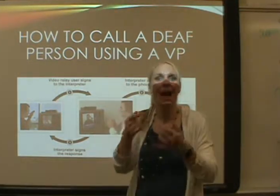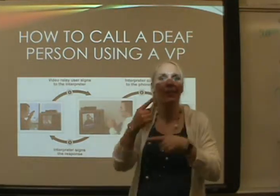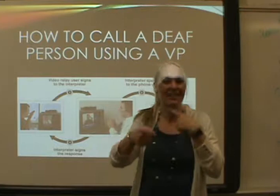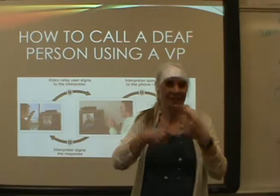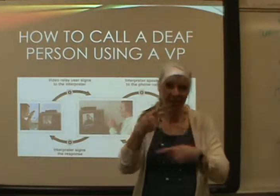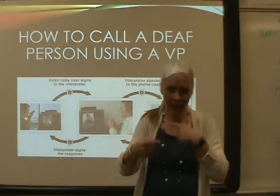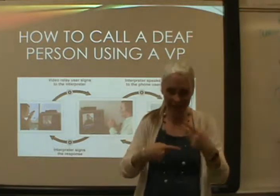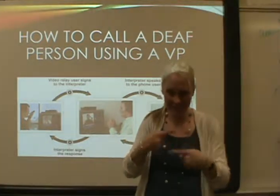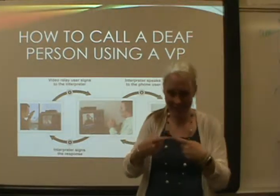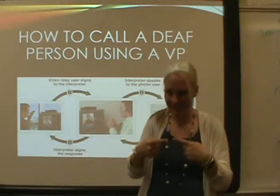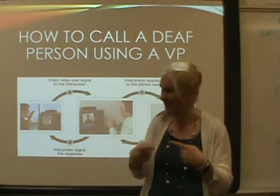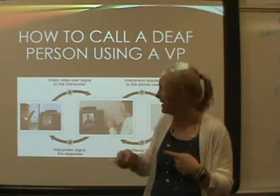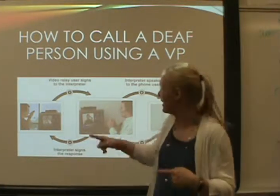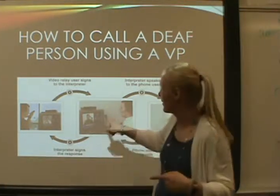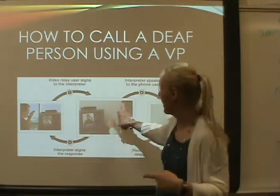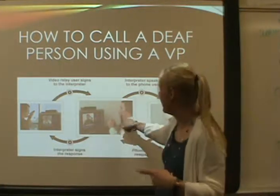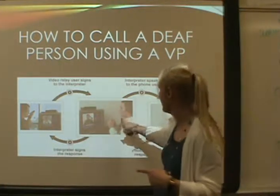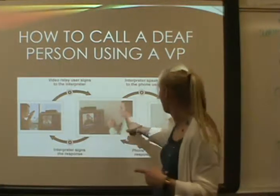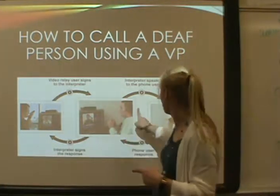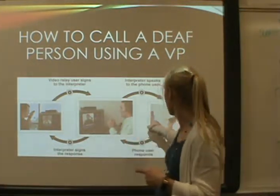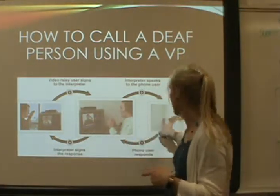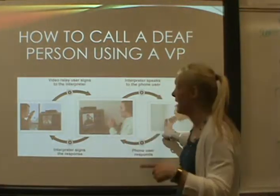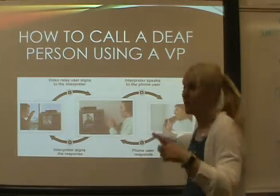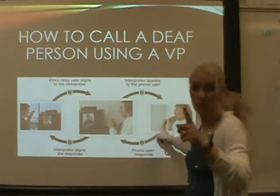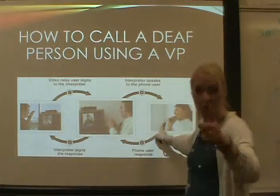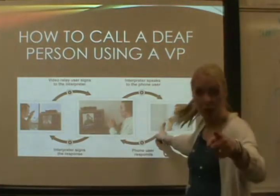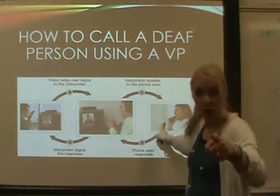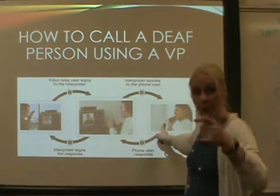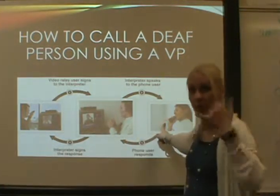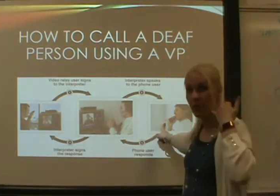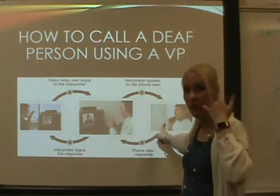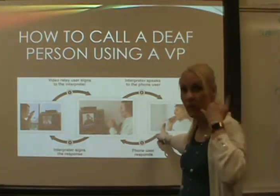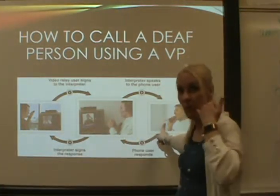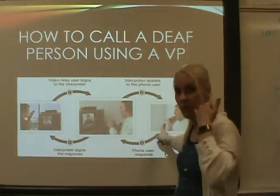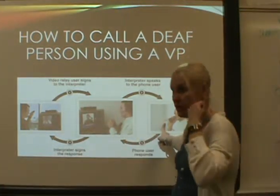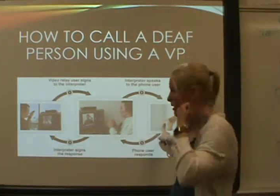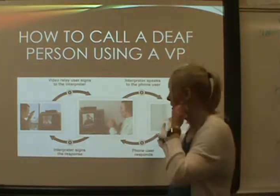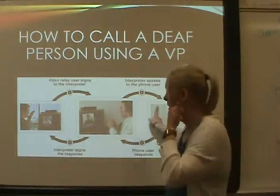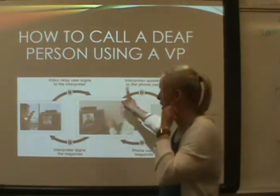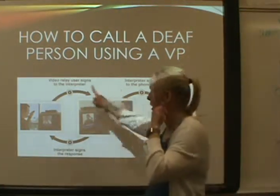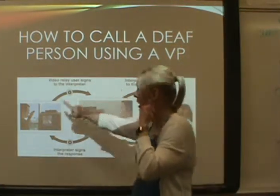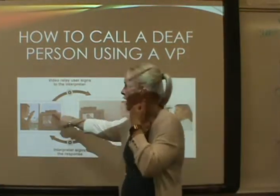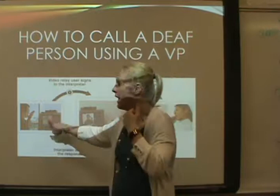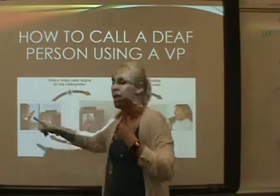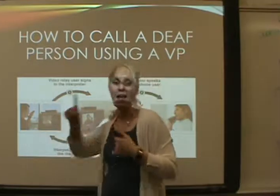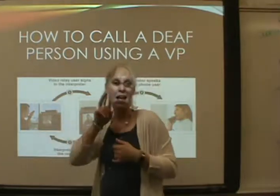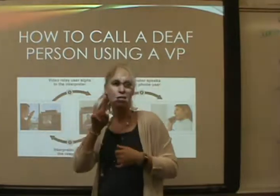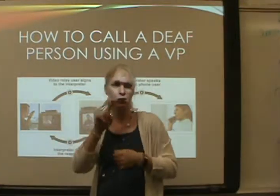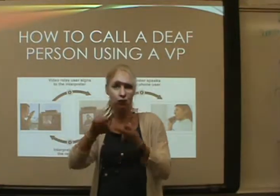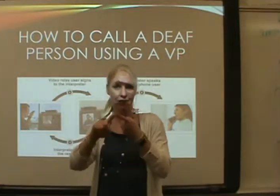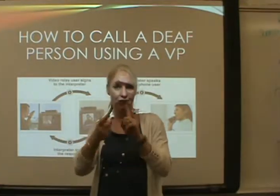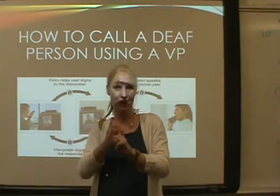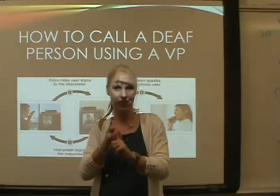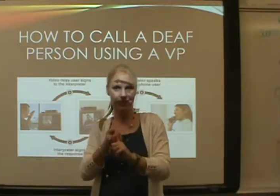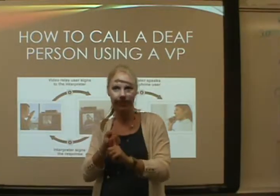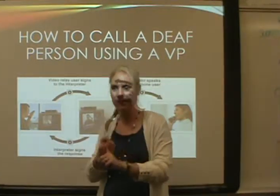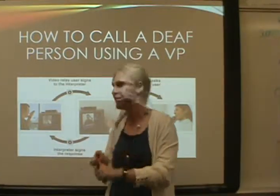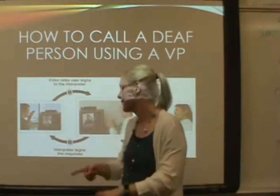they sign, right? Here's you with your phone and your deaf friend,